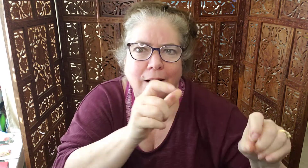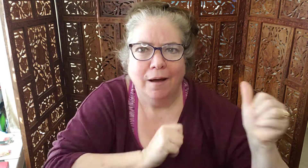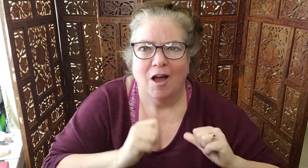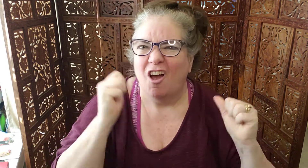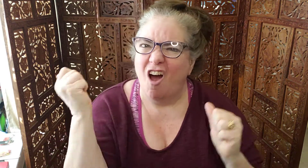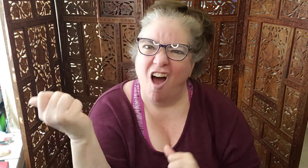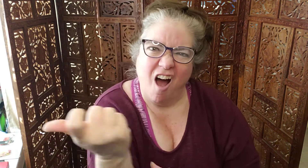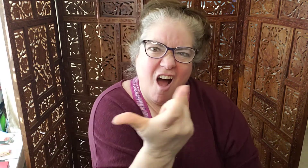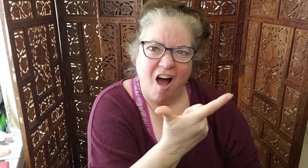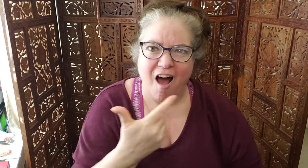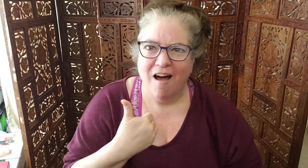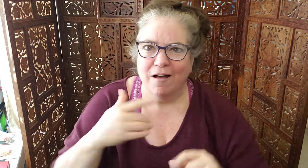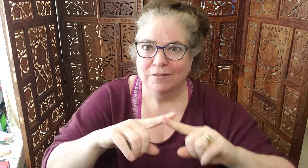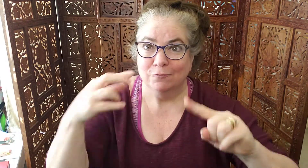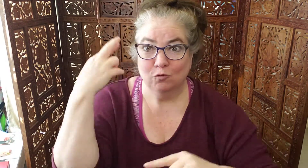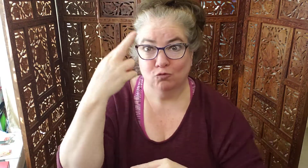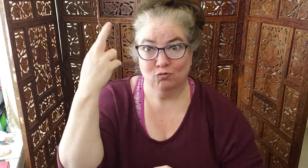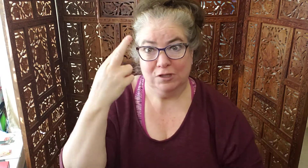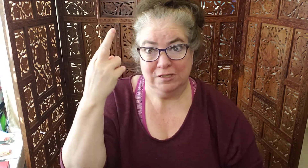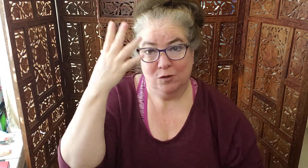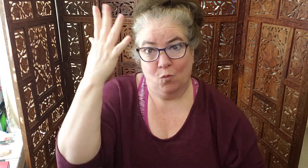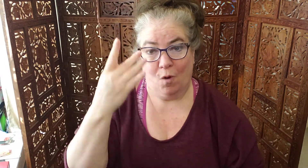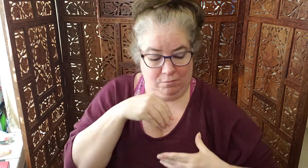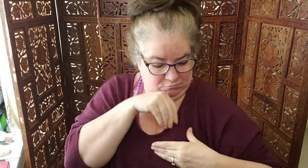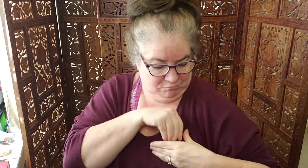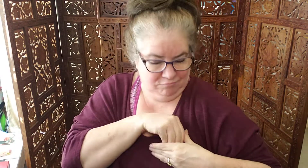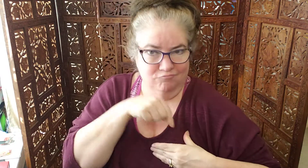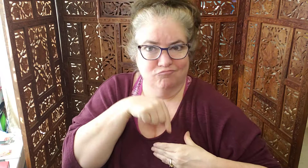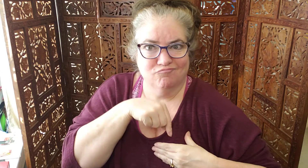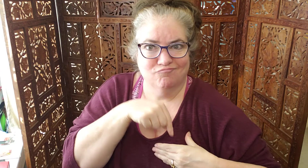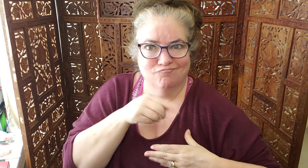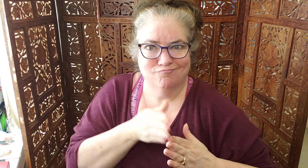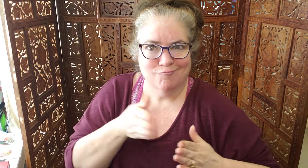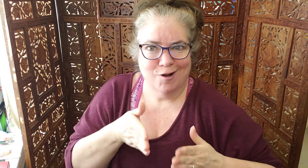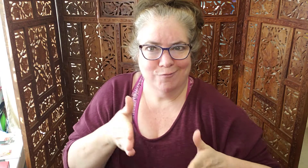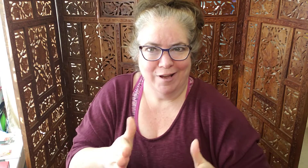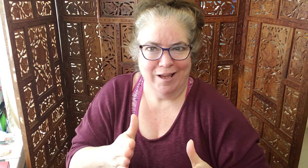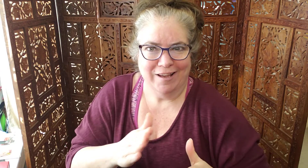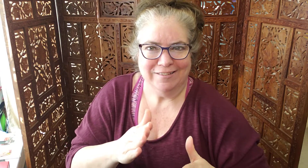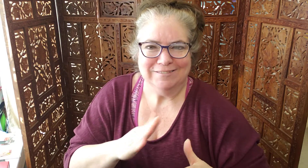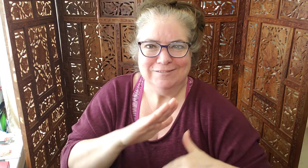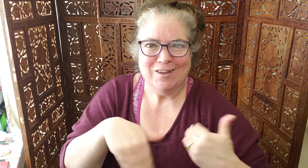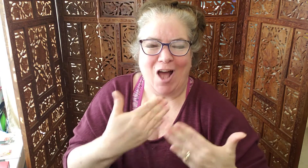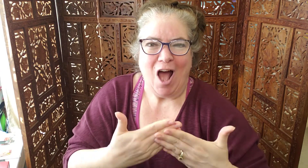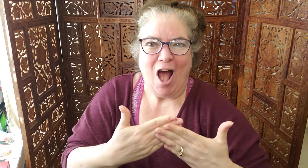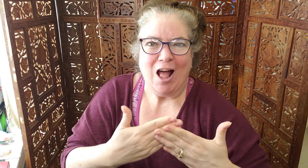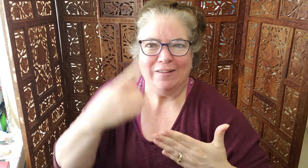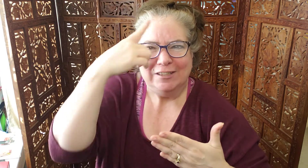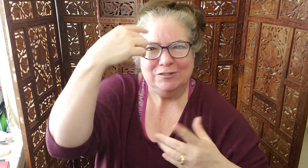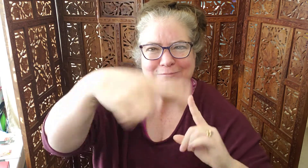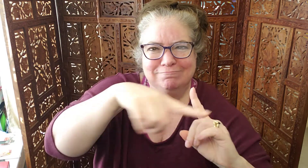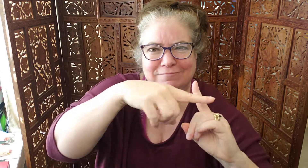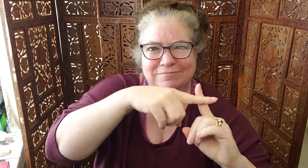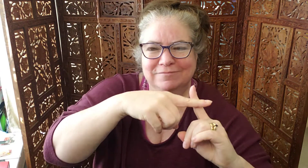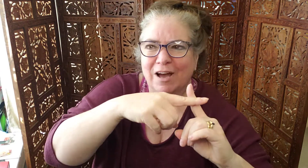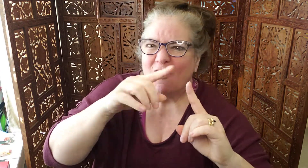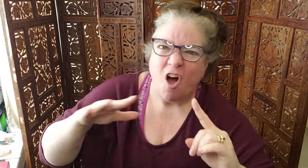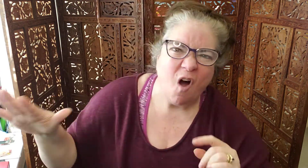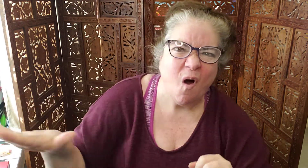that Broadway holds in our hearts. The optimistic dreams of a nation gave rise to a uniquely American art